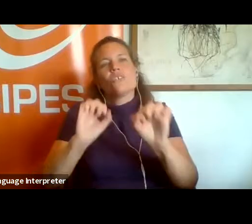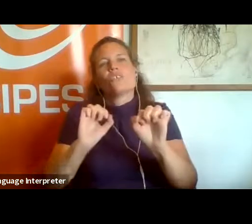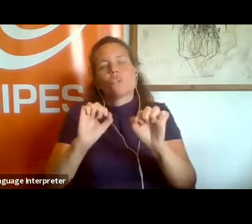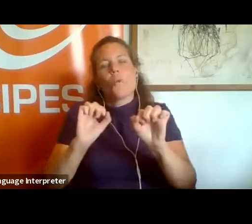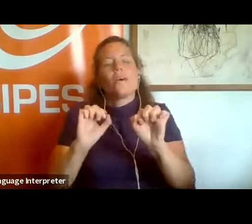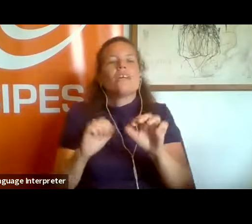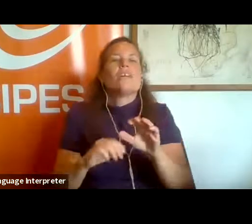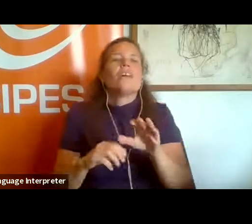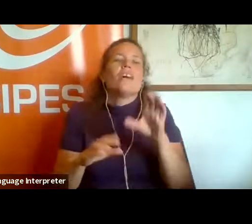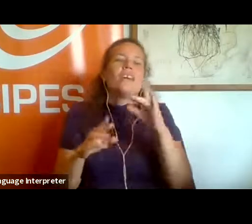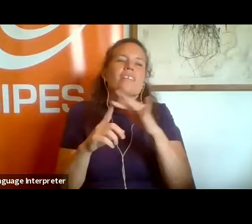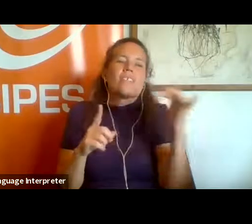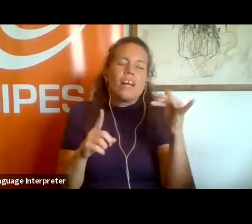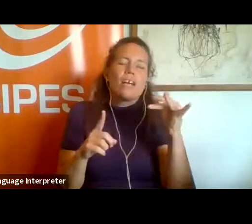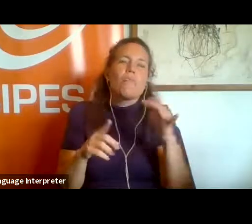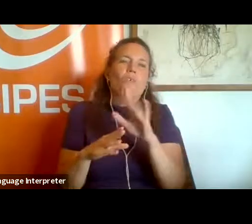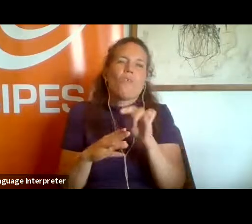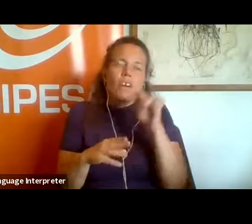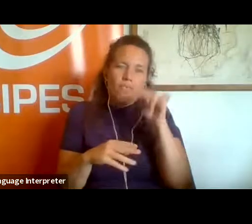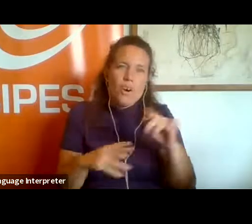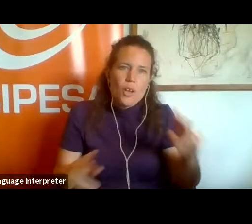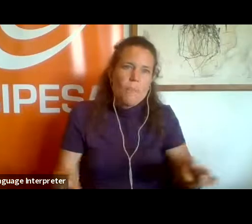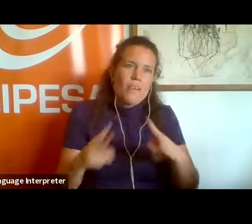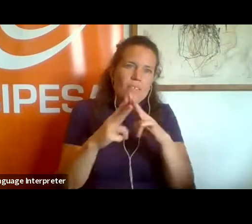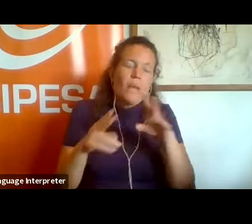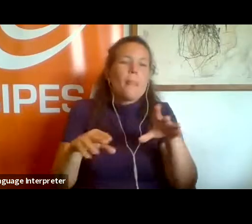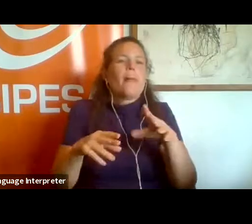call, hashtag pick up the Paris call.